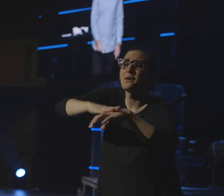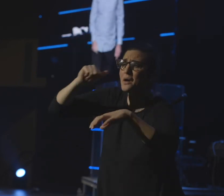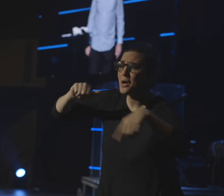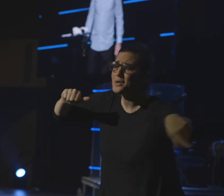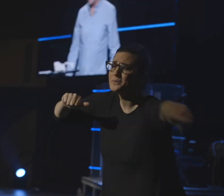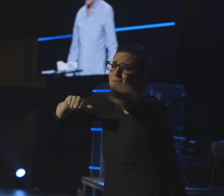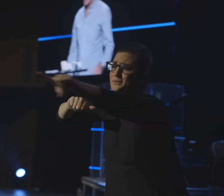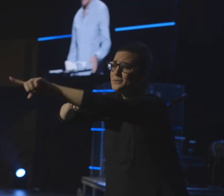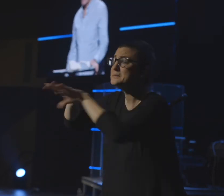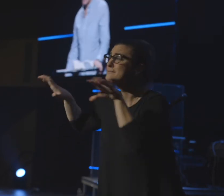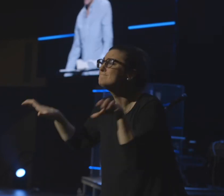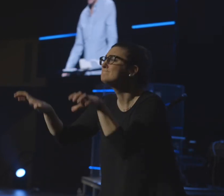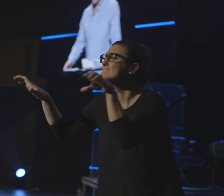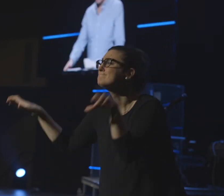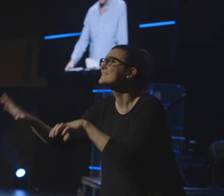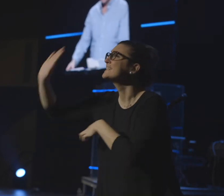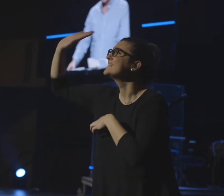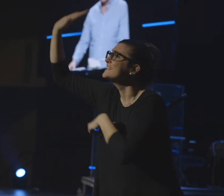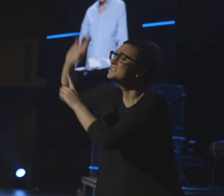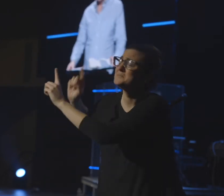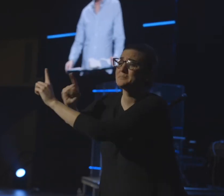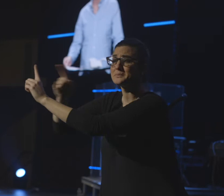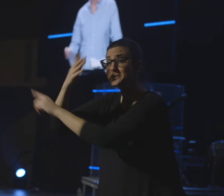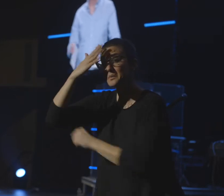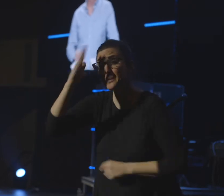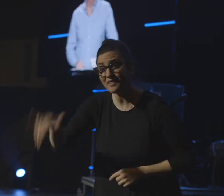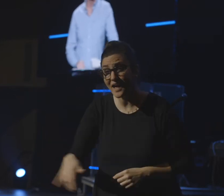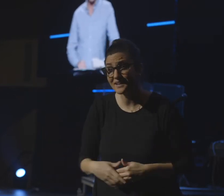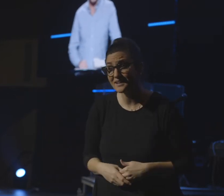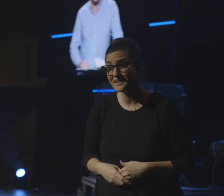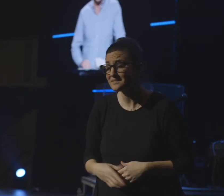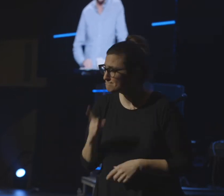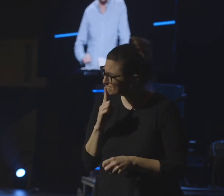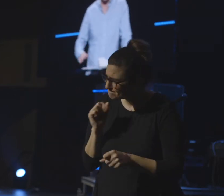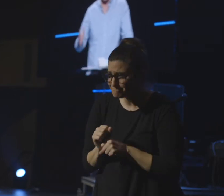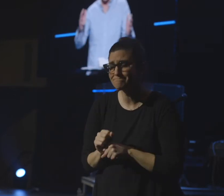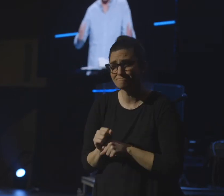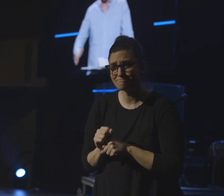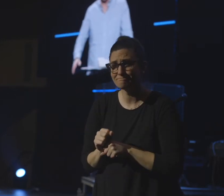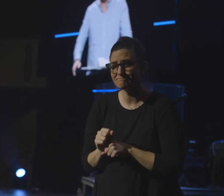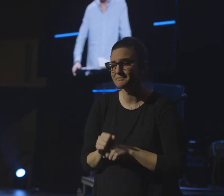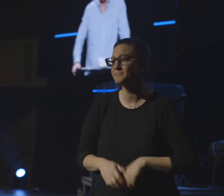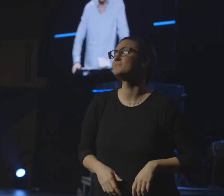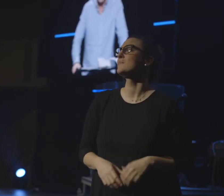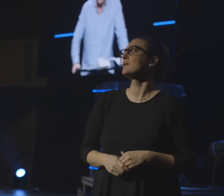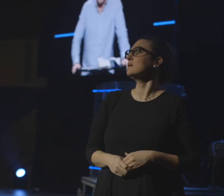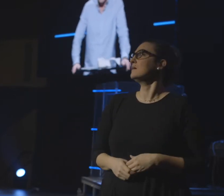Okay? You are not who you think you are. You're who God says you are. Second thing, the heart of this